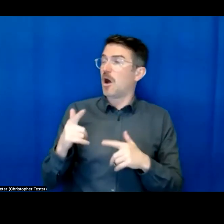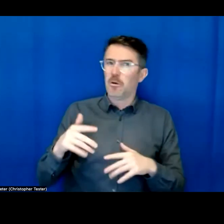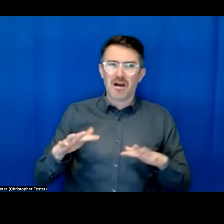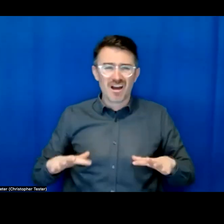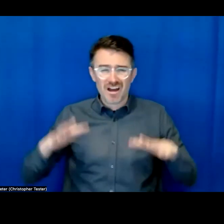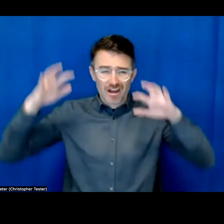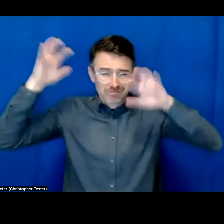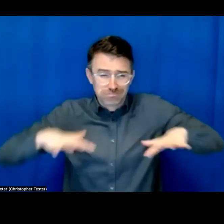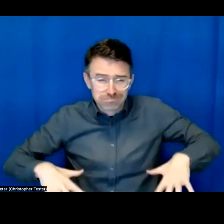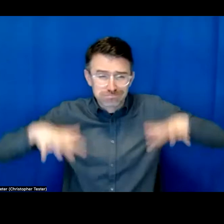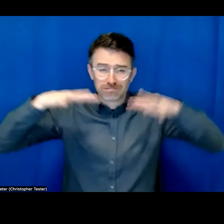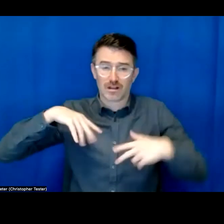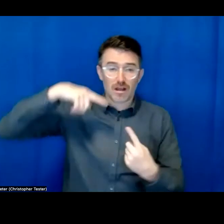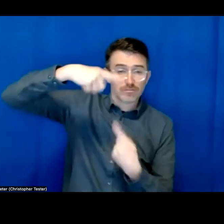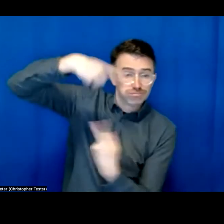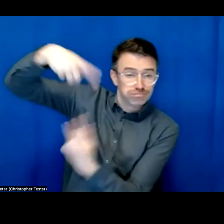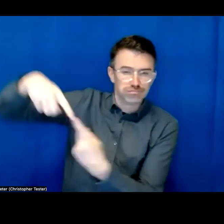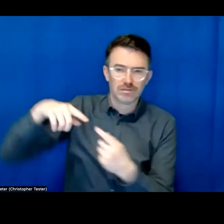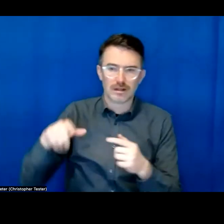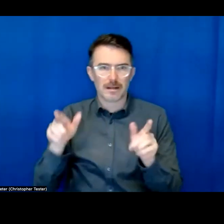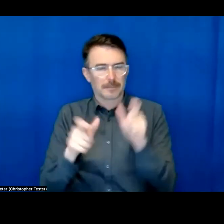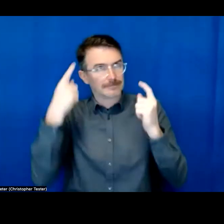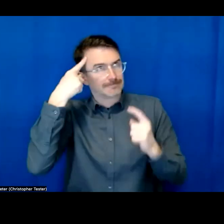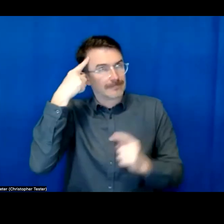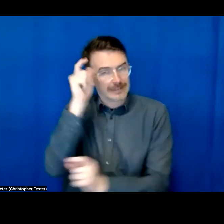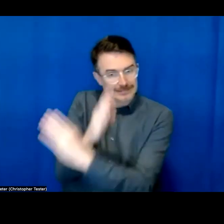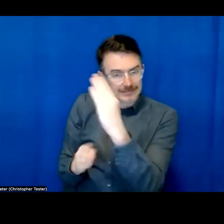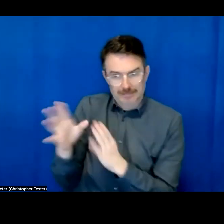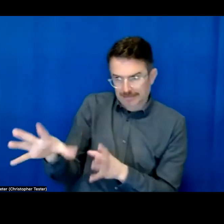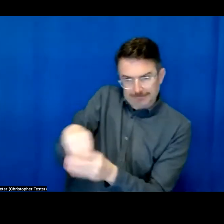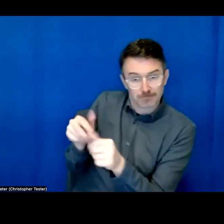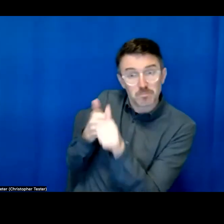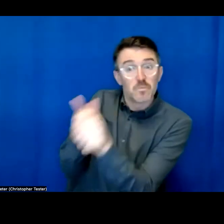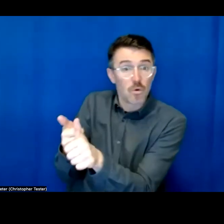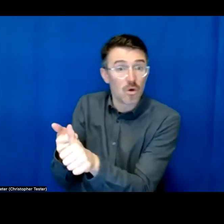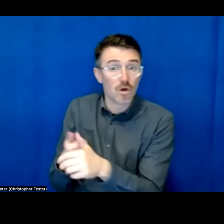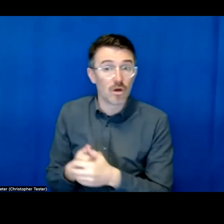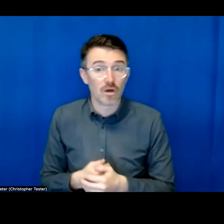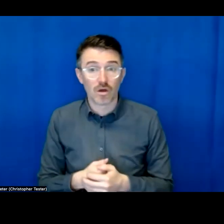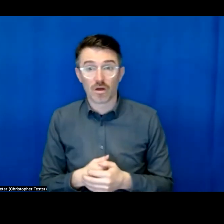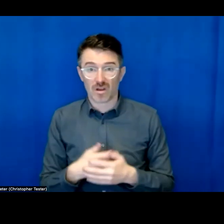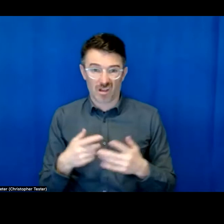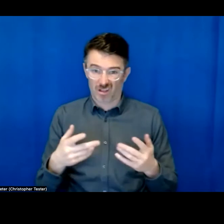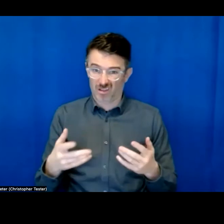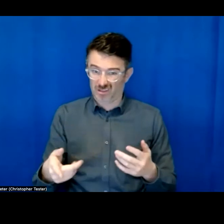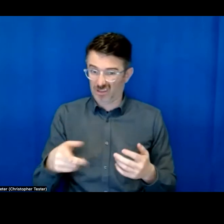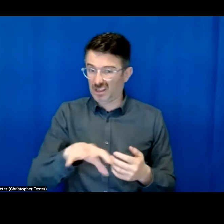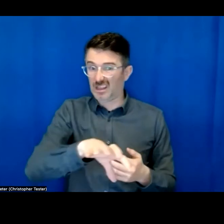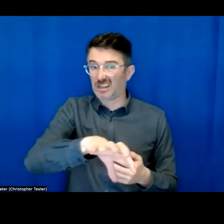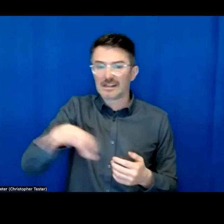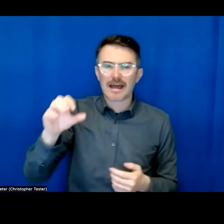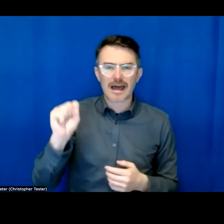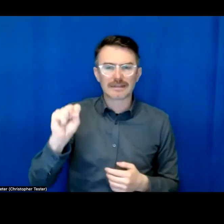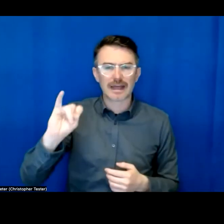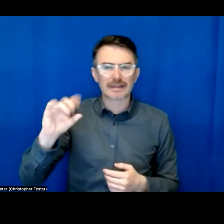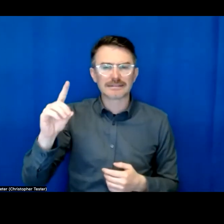island developing states, as well as barriers to access to finance. And we know the work doesn't stop here, and that